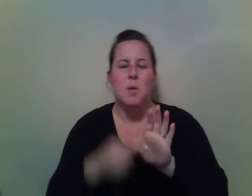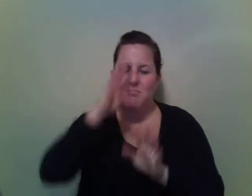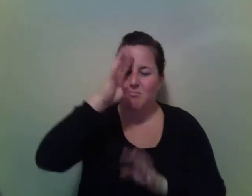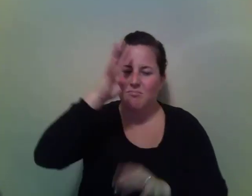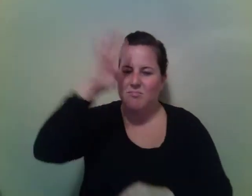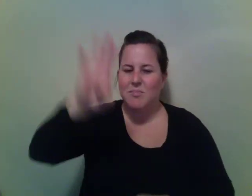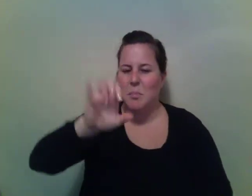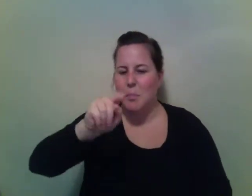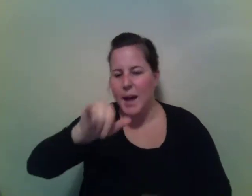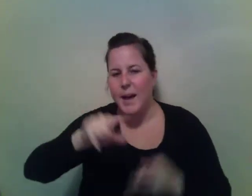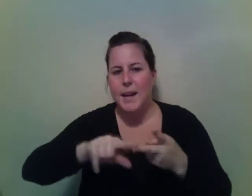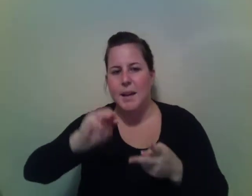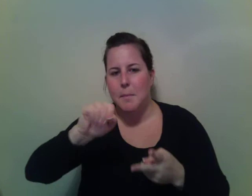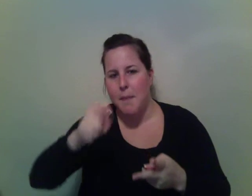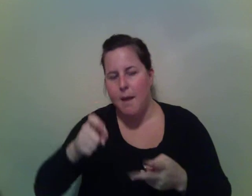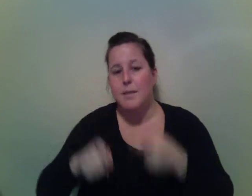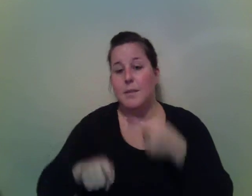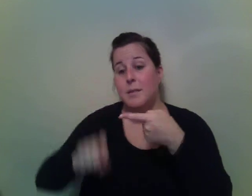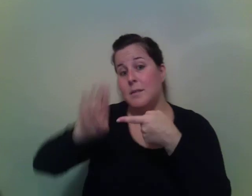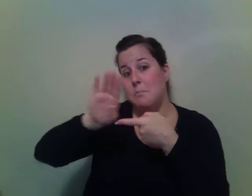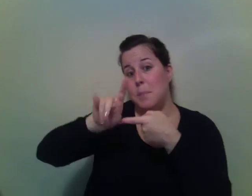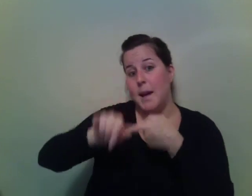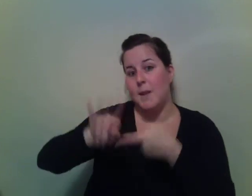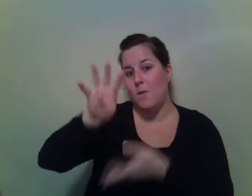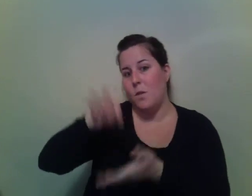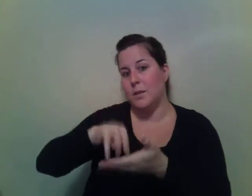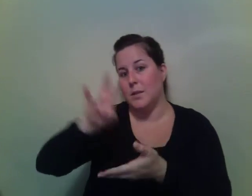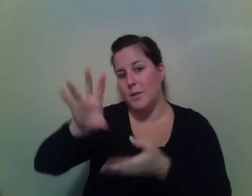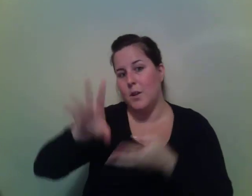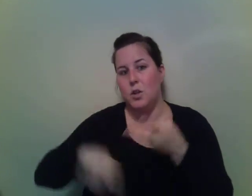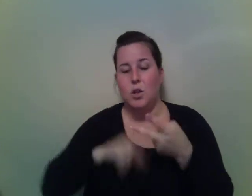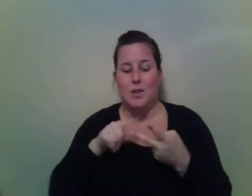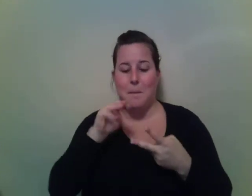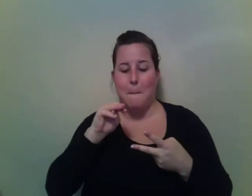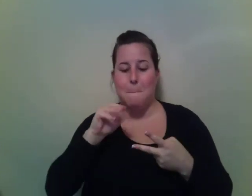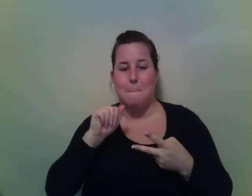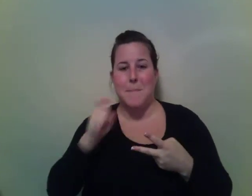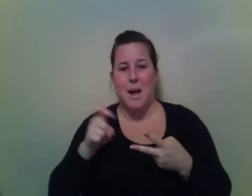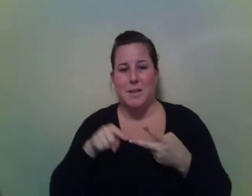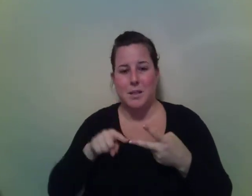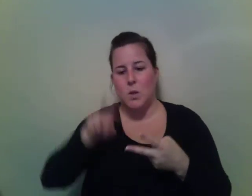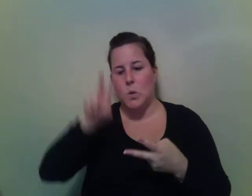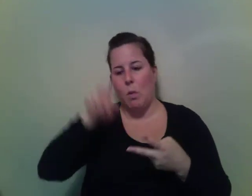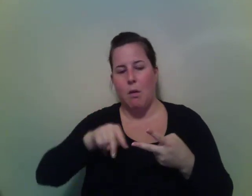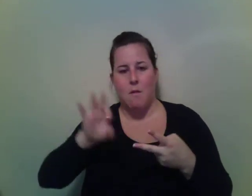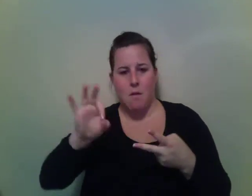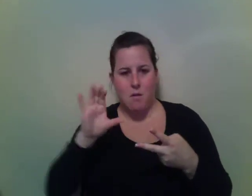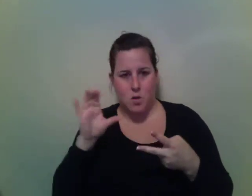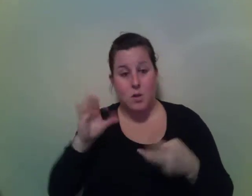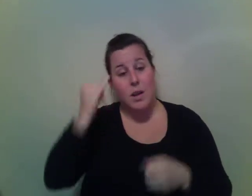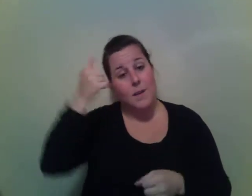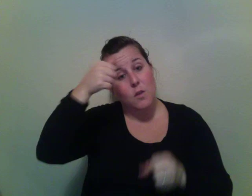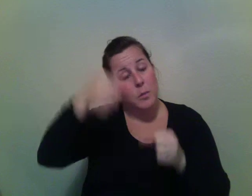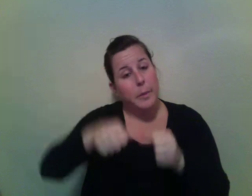Betty is at $4,700. Max is at $2,900. Now, if you remember the compensation plan, Jane